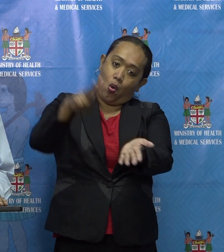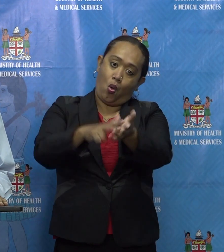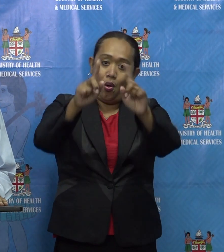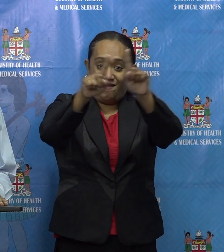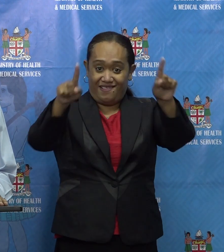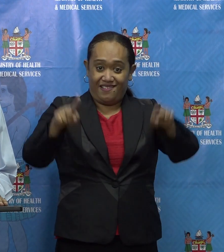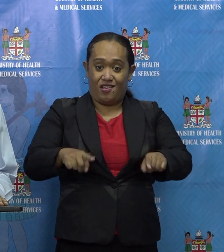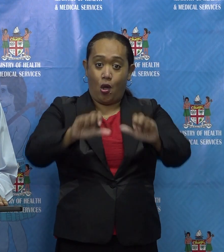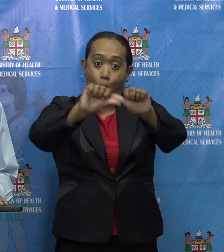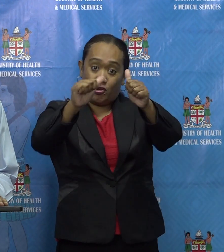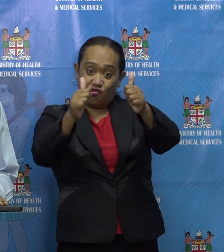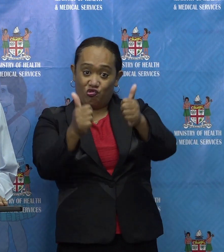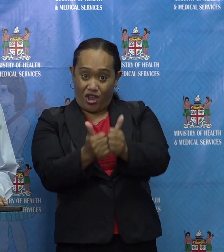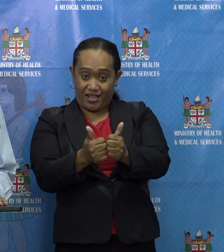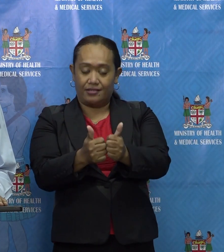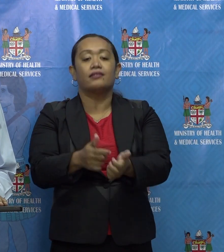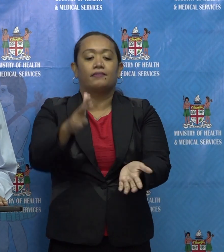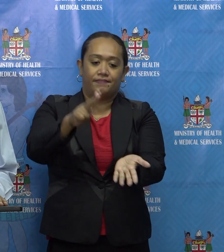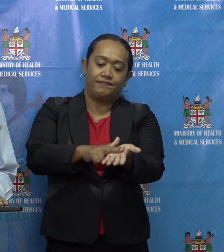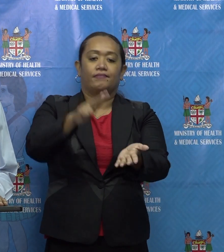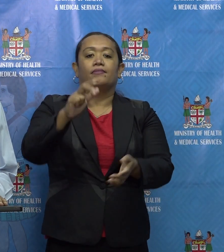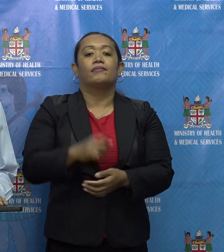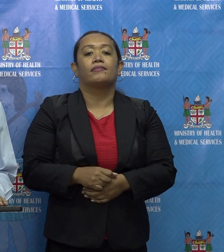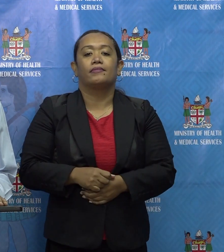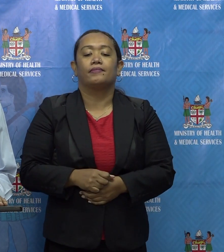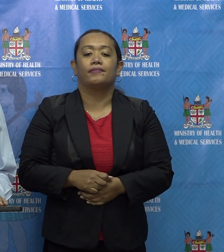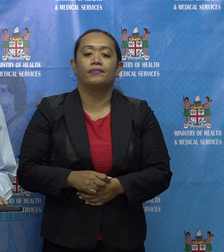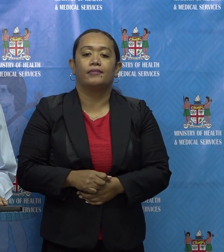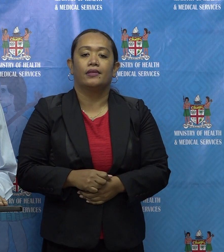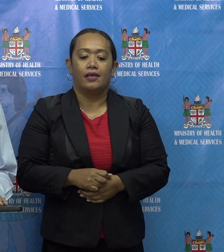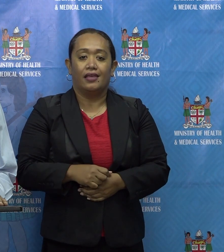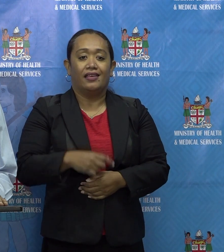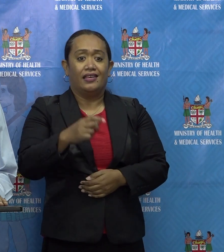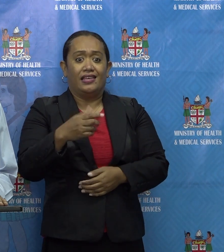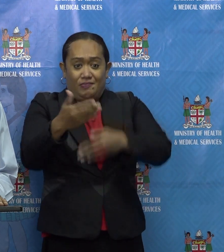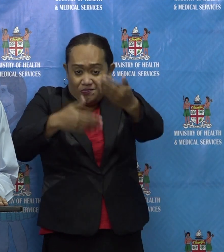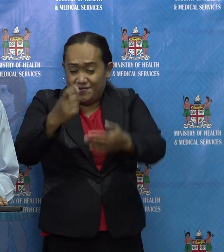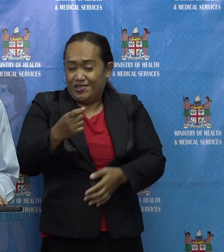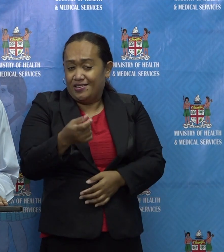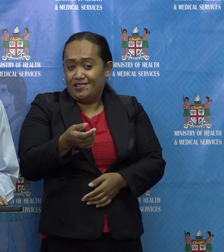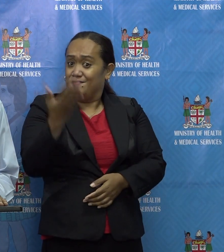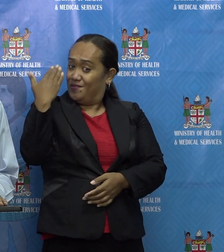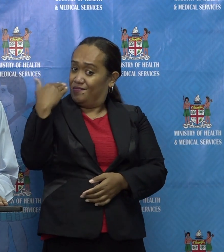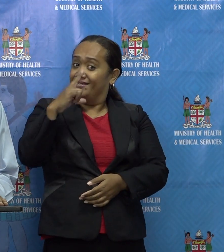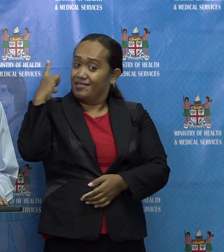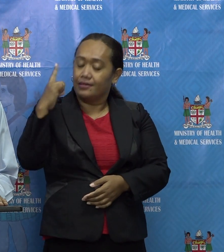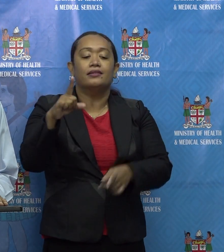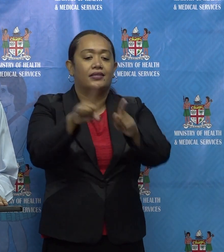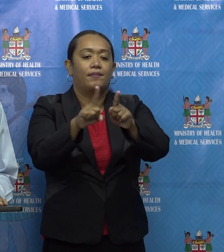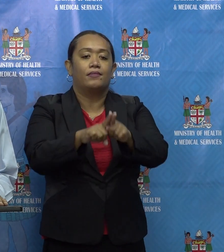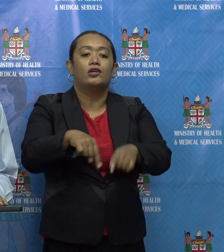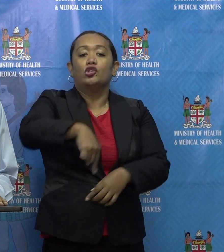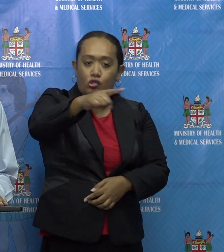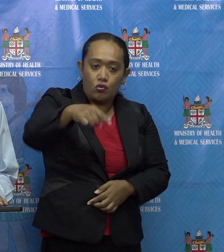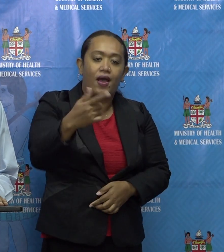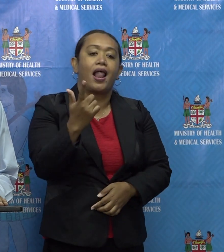will announce those who have stepped up to work with us. As I mentioned earlier, this same arrangement will soon apply to Suva, Lami, and